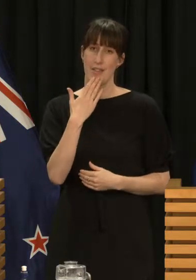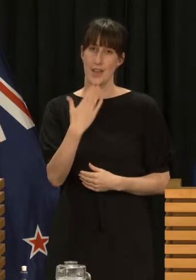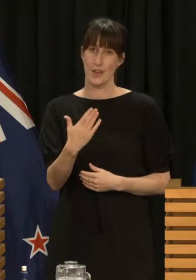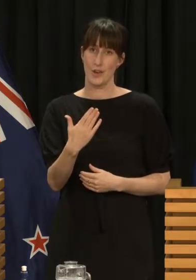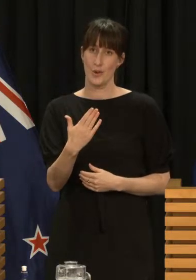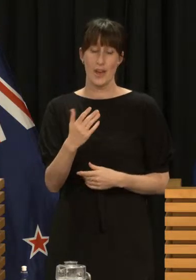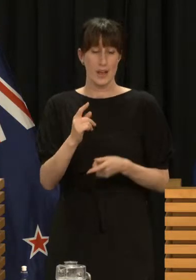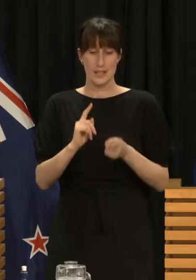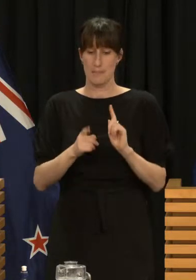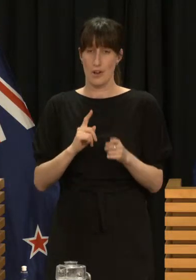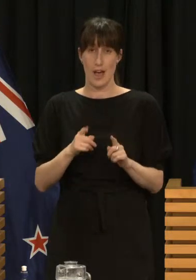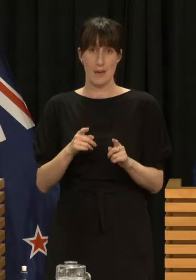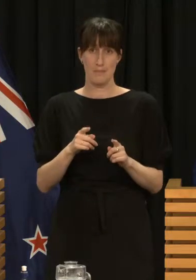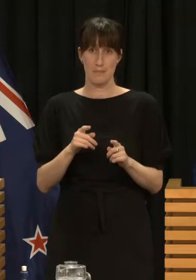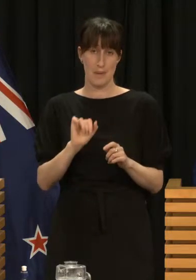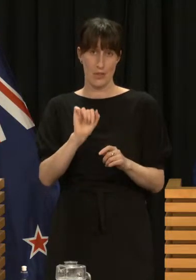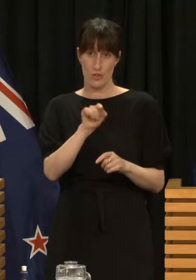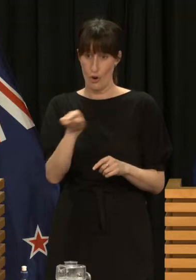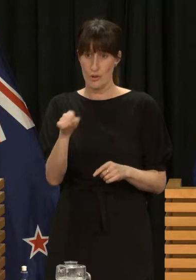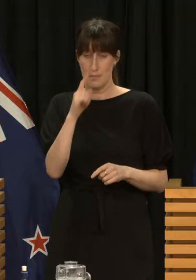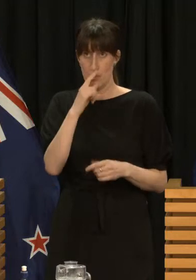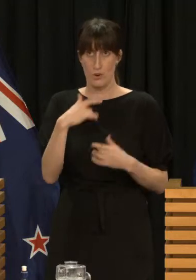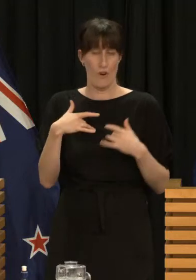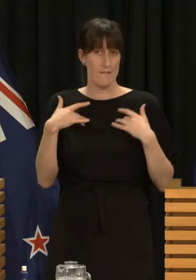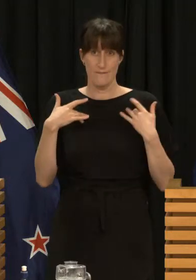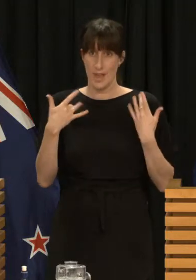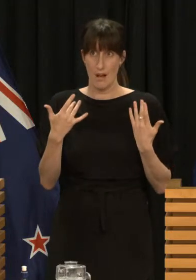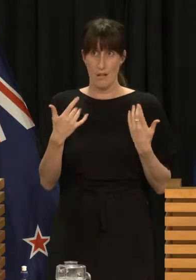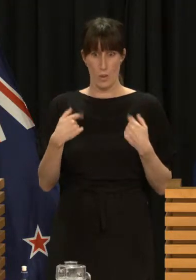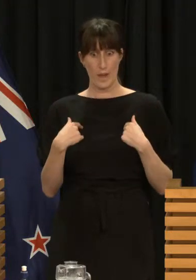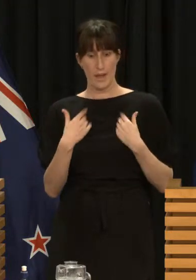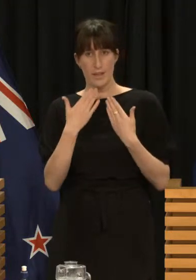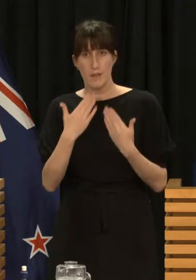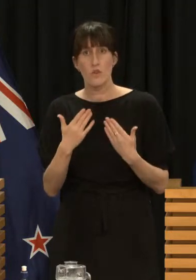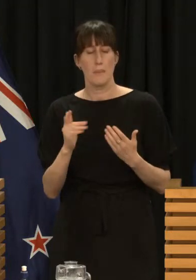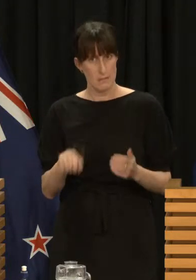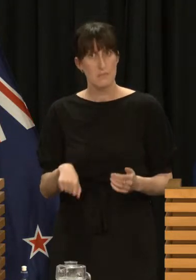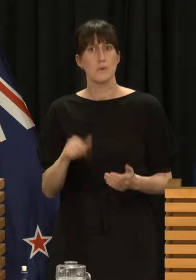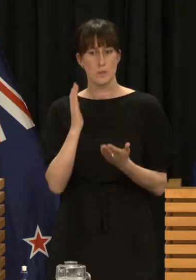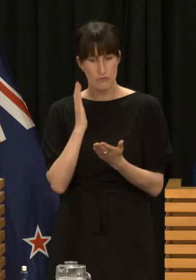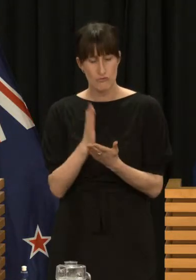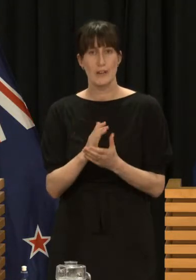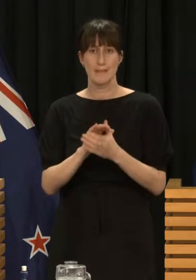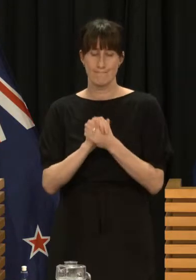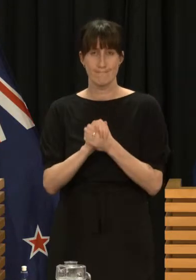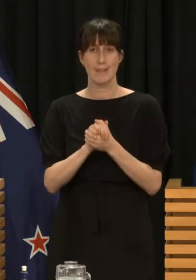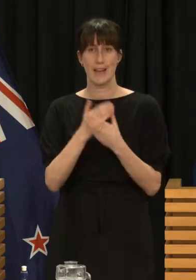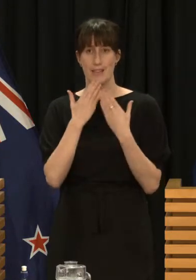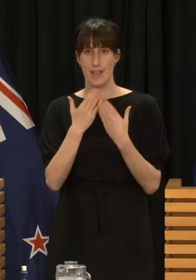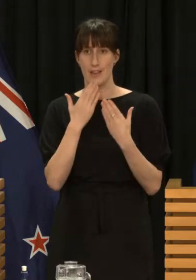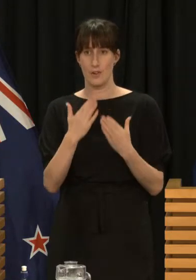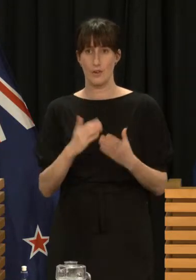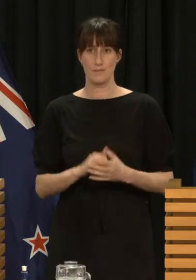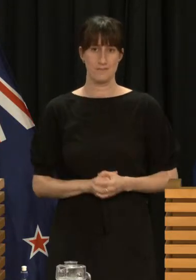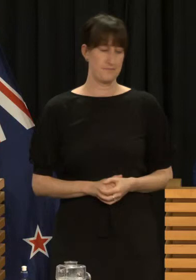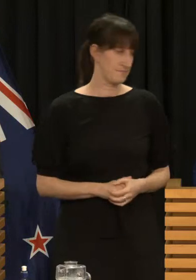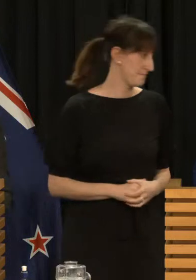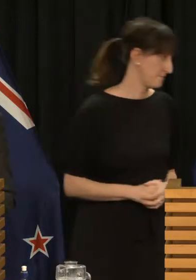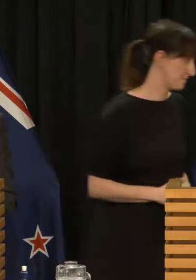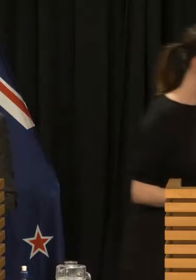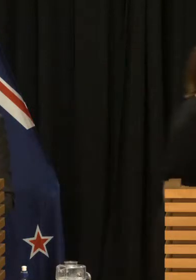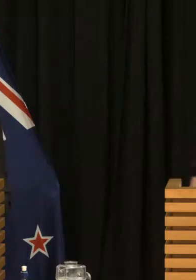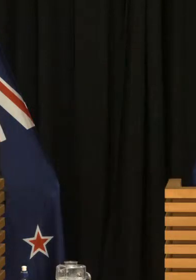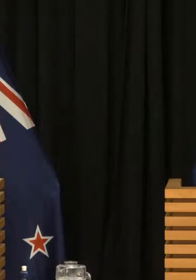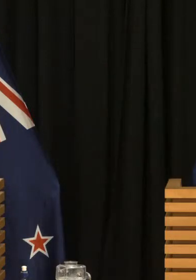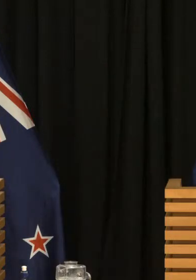are truly grateful for the sacrifices they are making, for their professionalism and for their compassion. And on that note, if you're talking